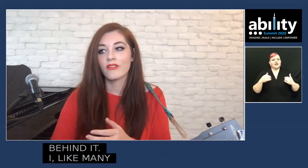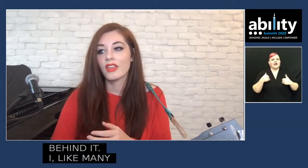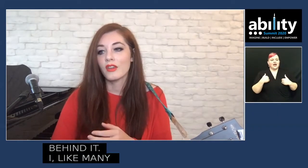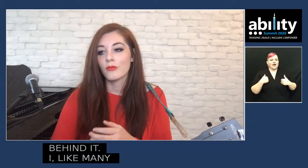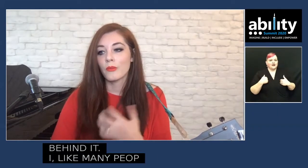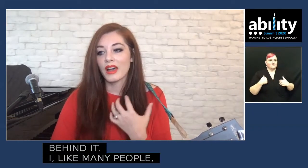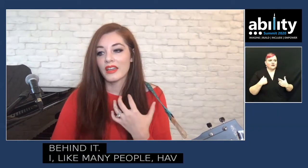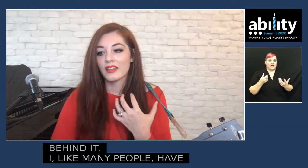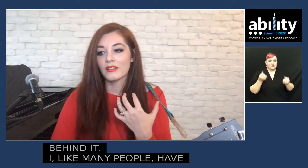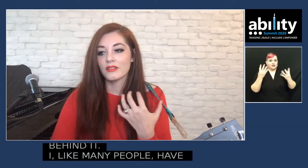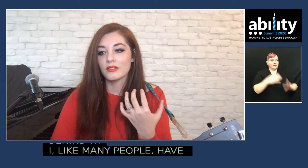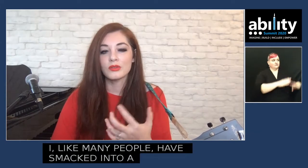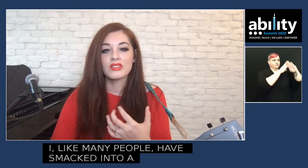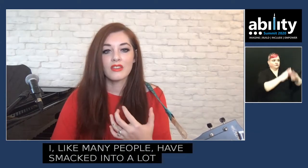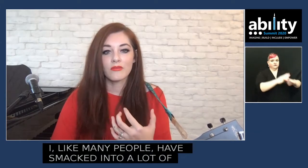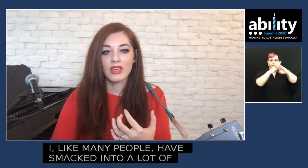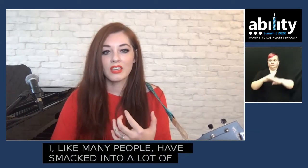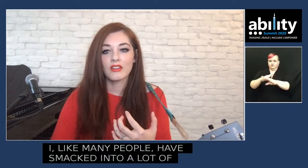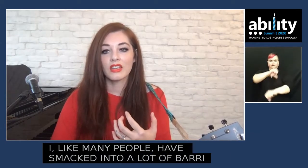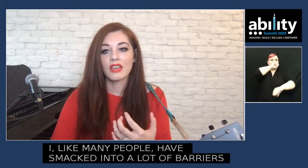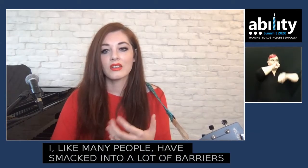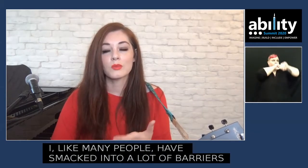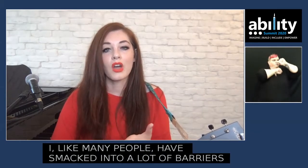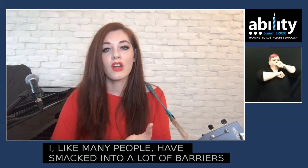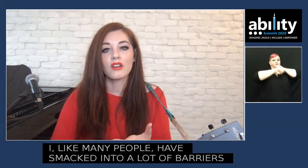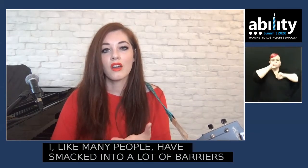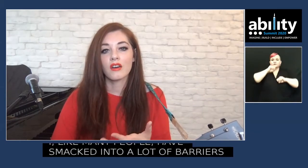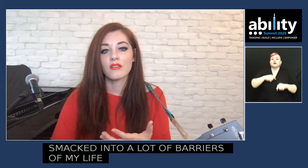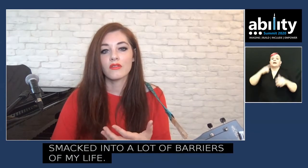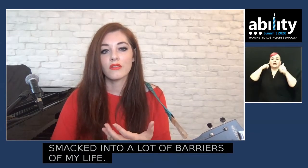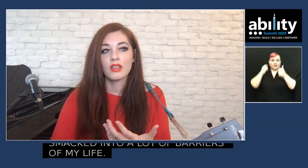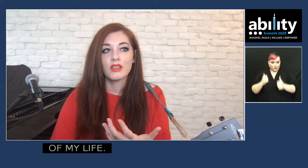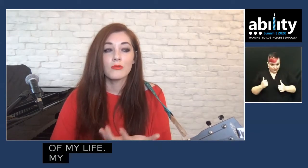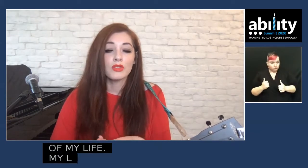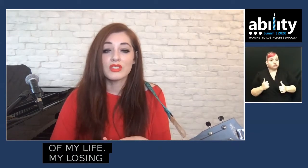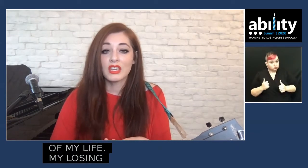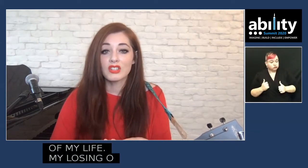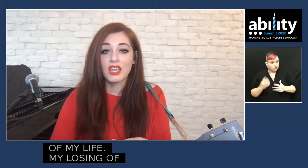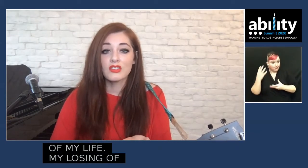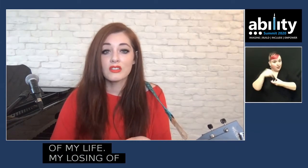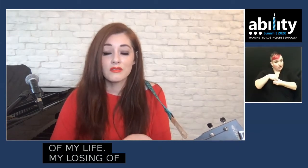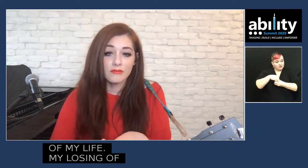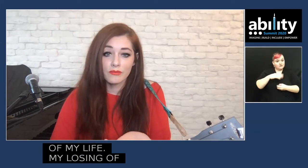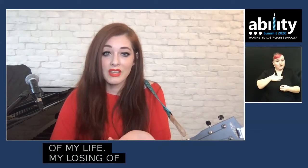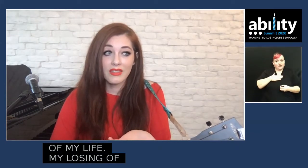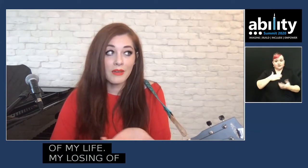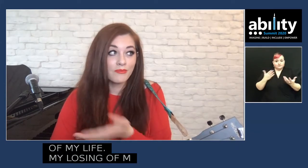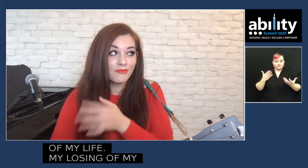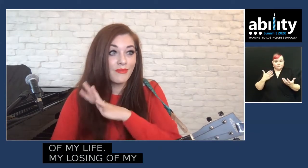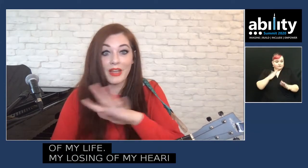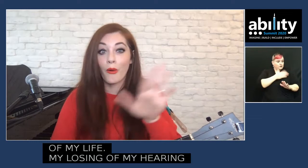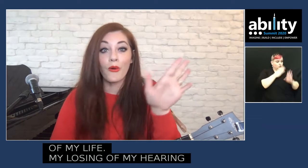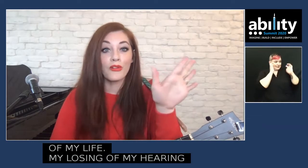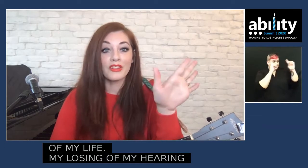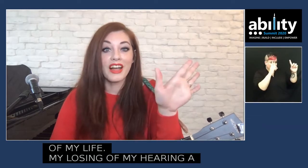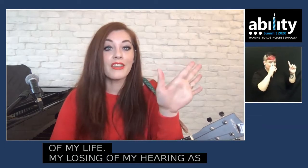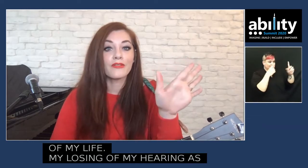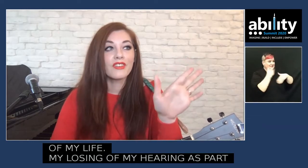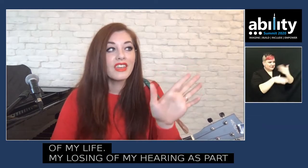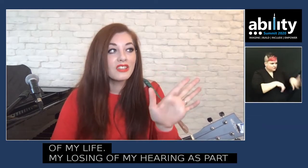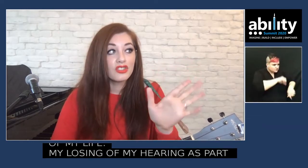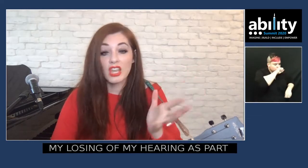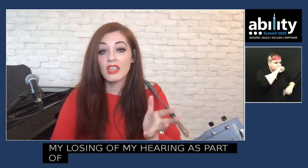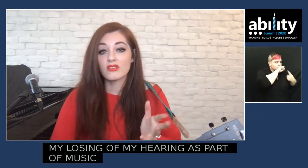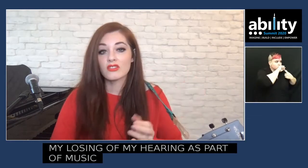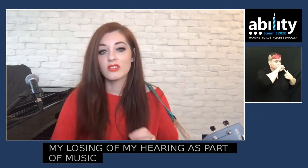of my life. My losing of my hearing as part of music education being that my whole